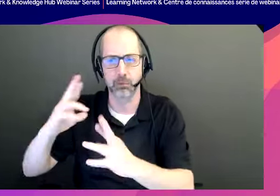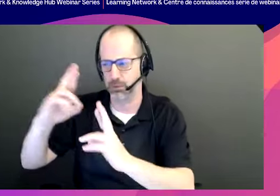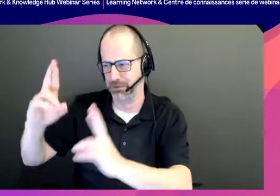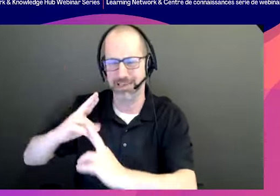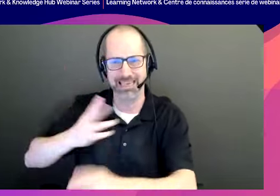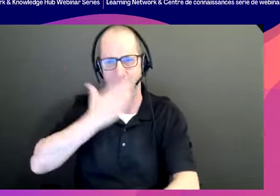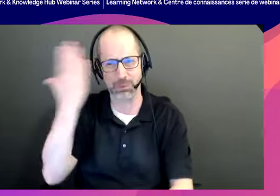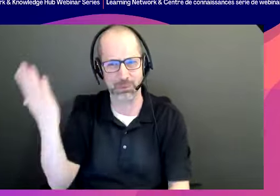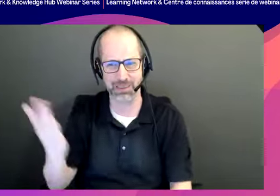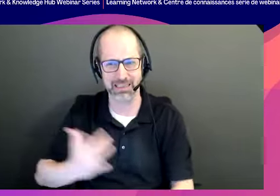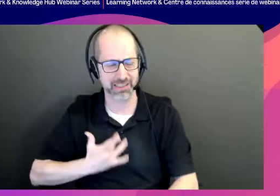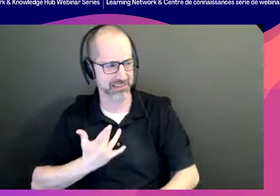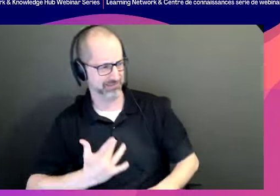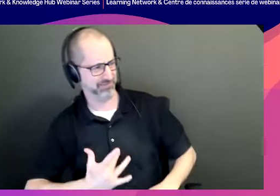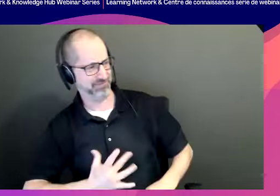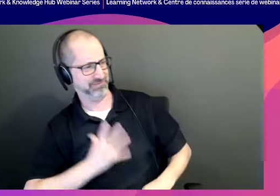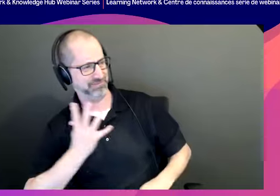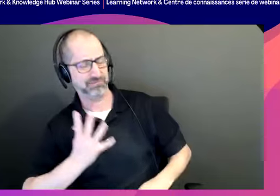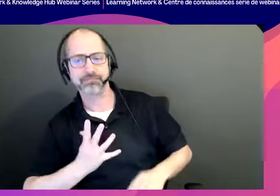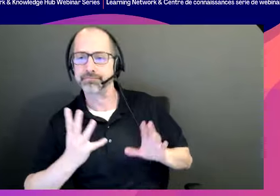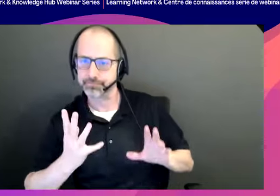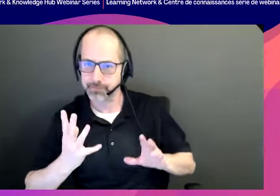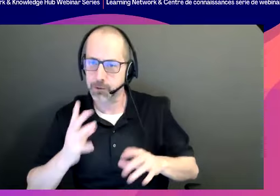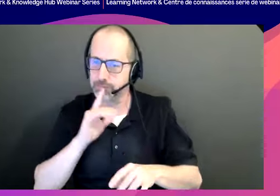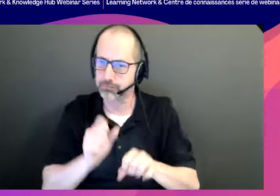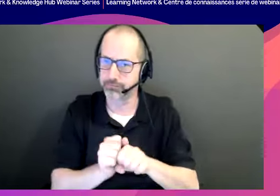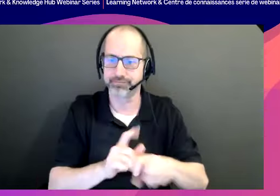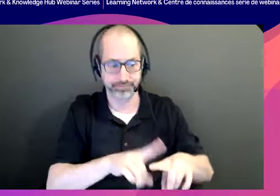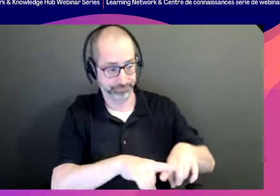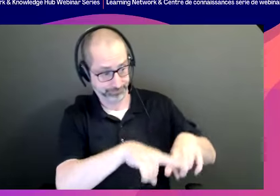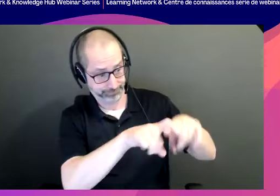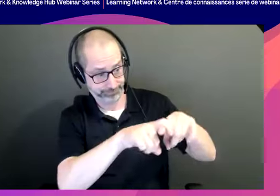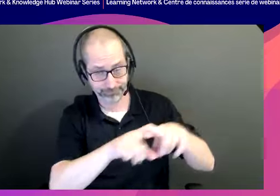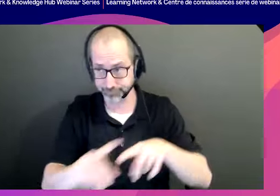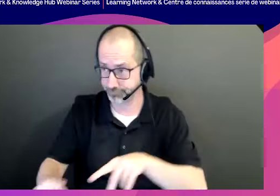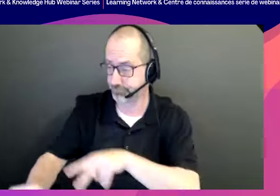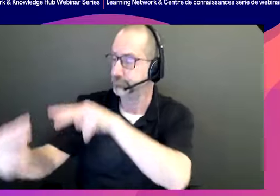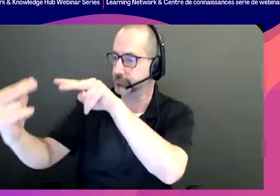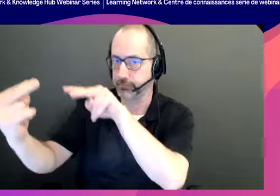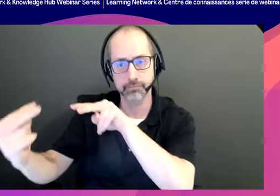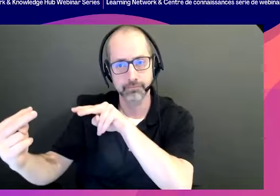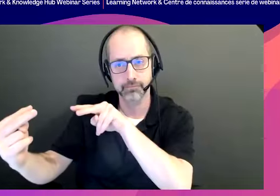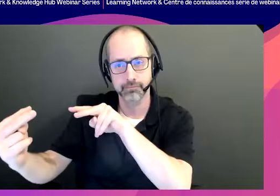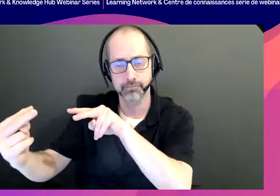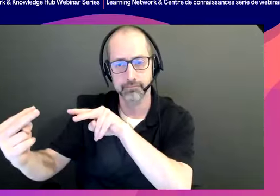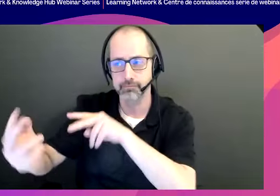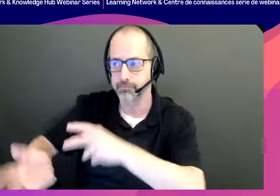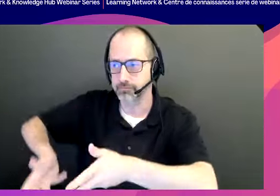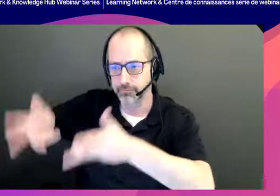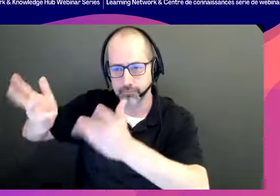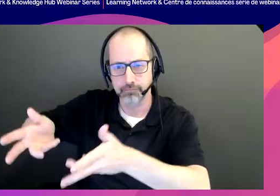alienating. So make contact with the patient by facing her.